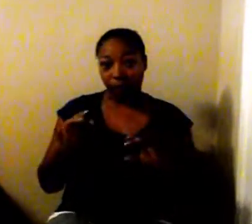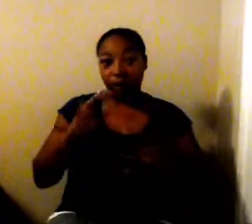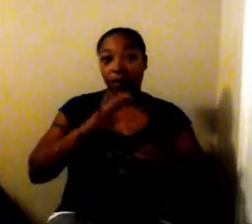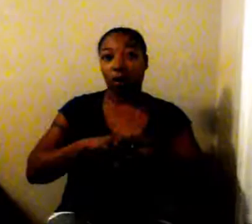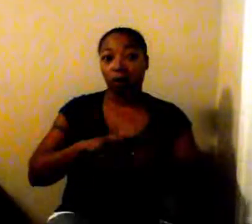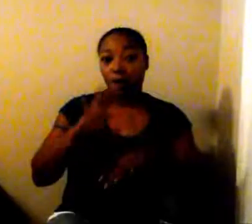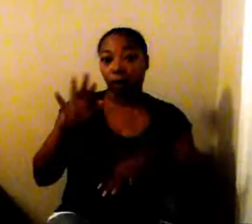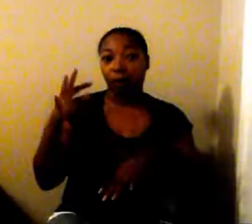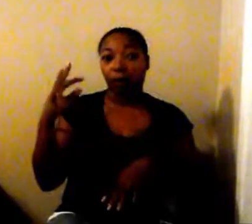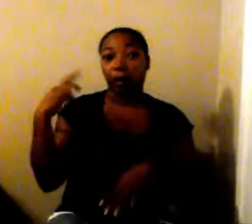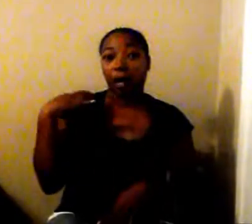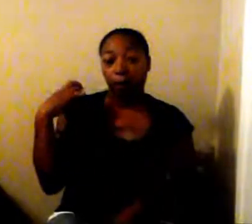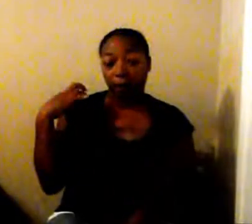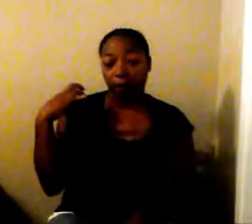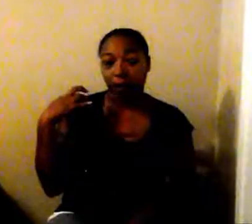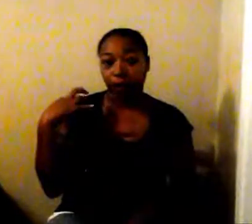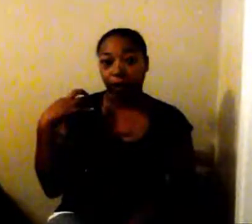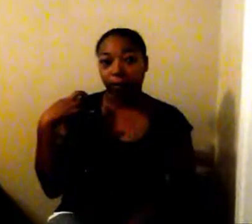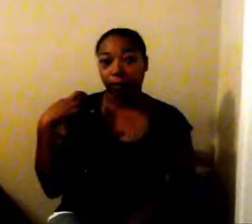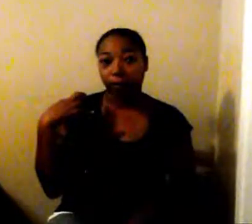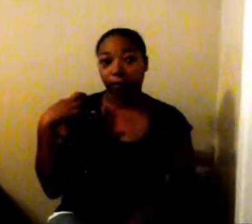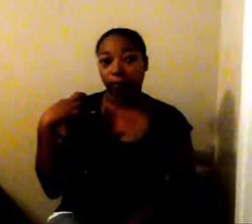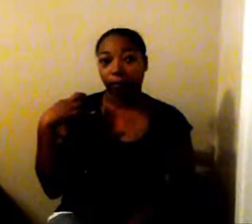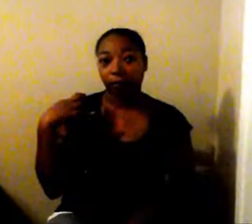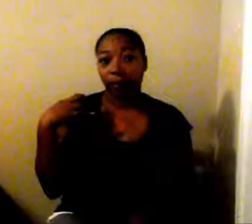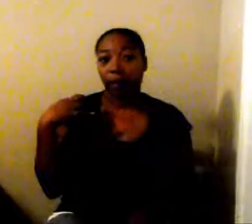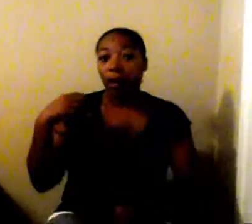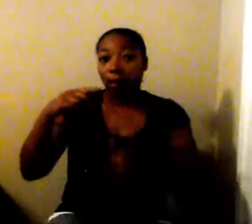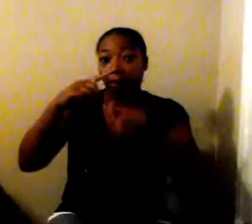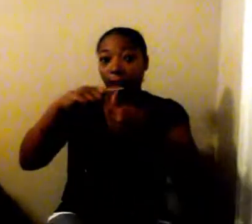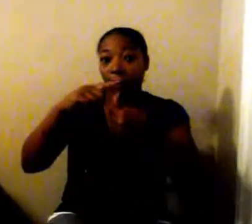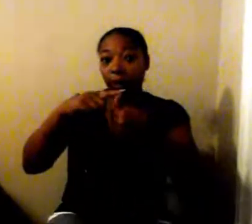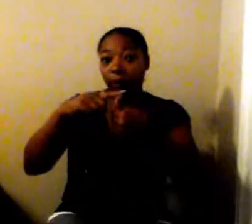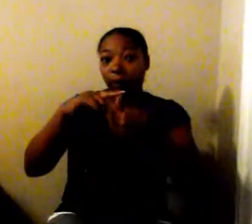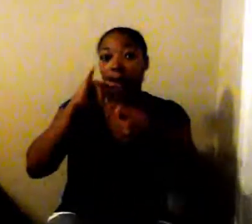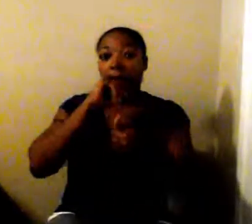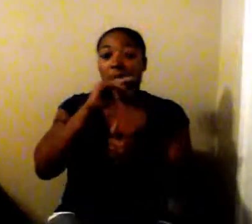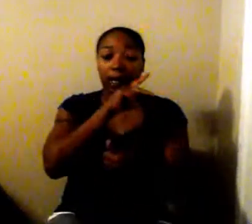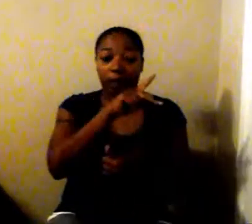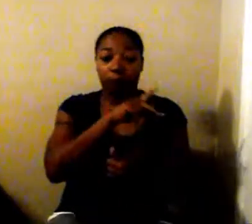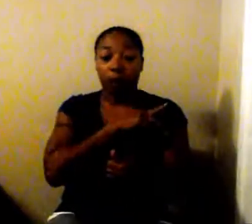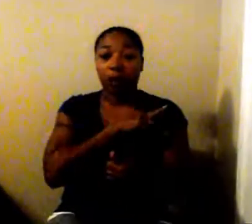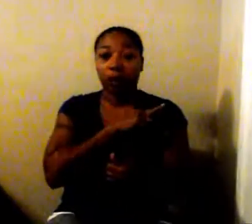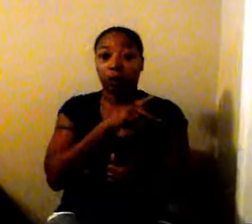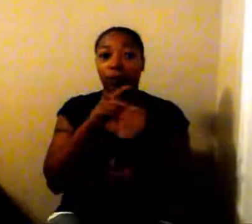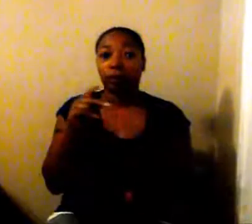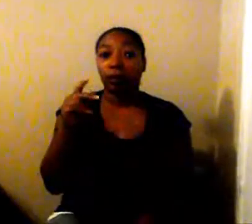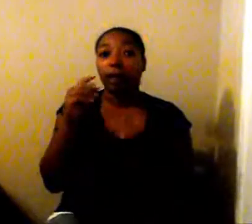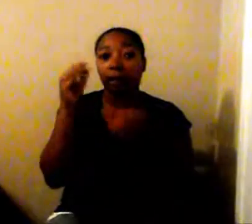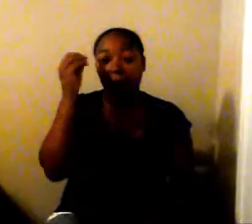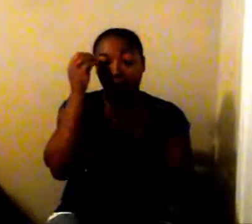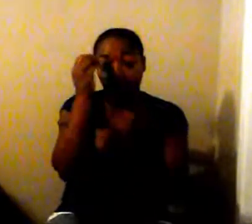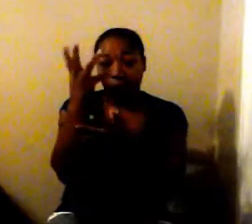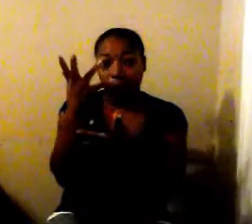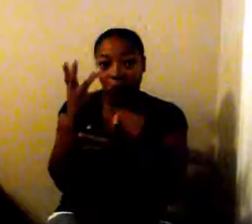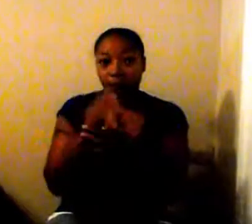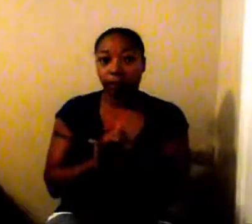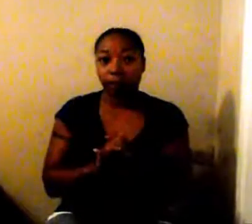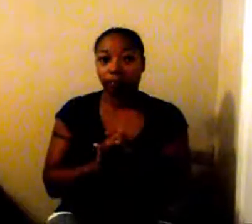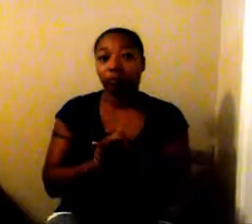sections on your application. The first one is personal information.